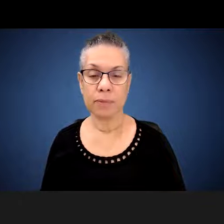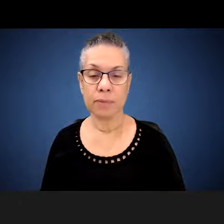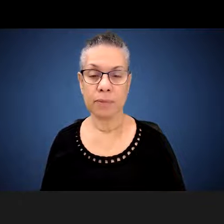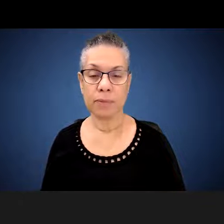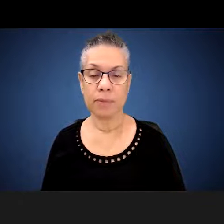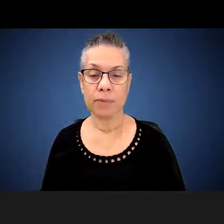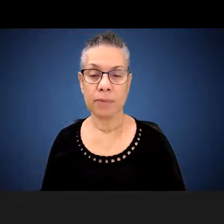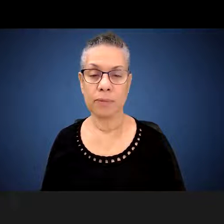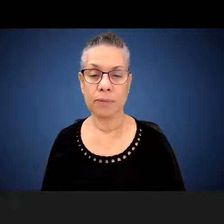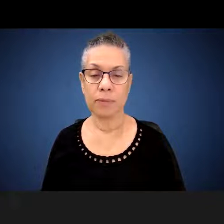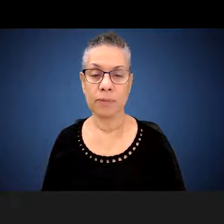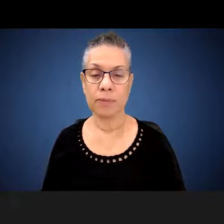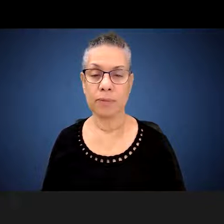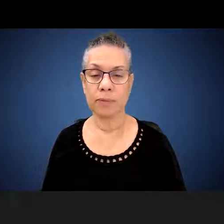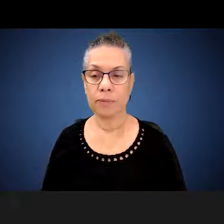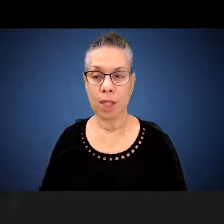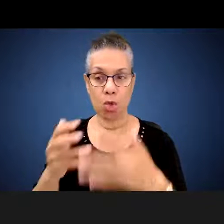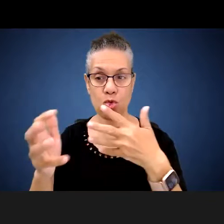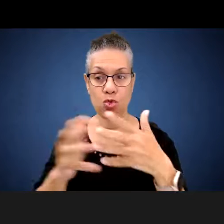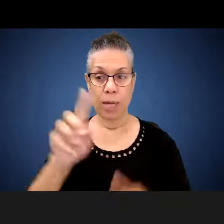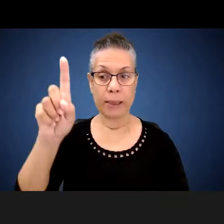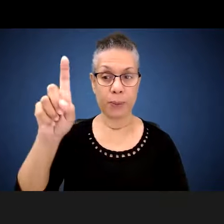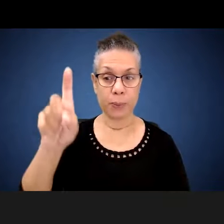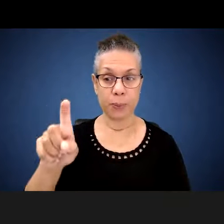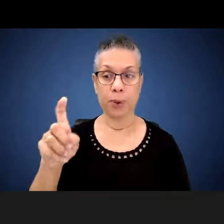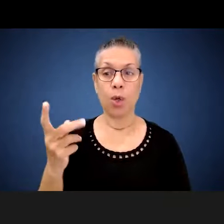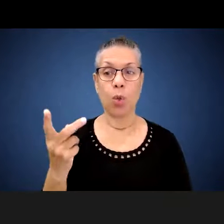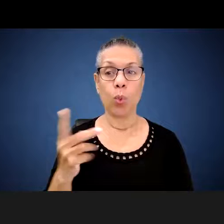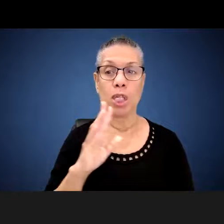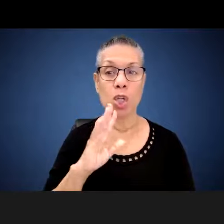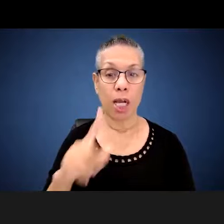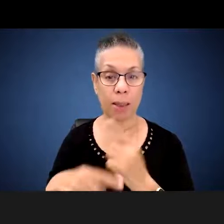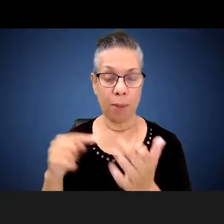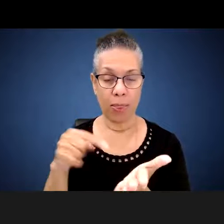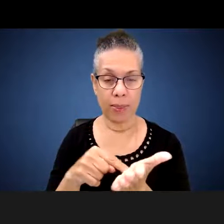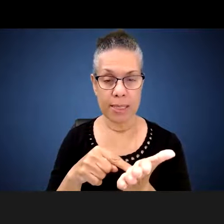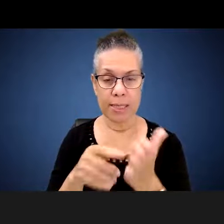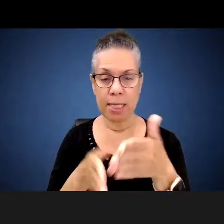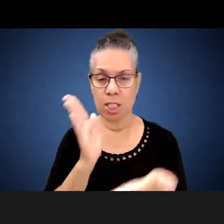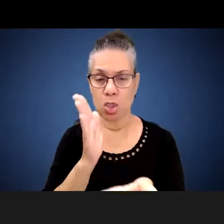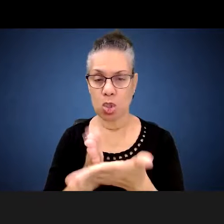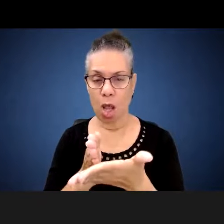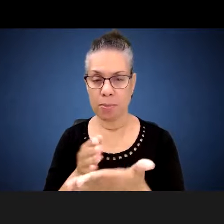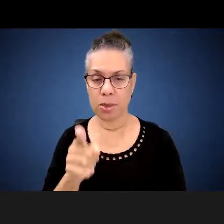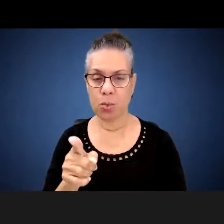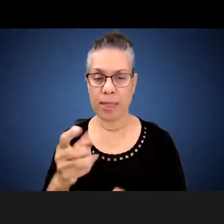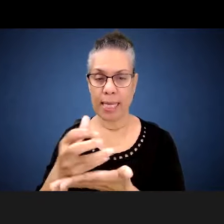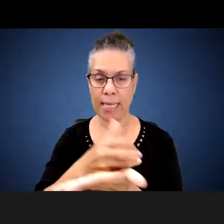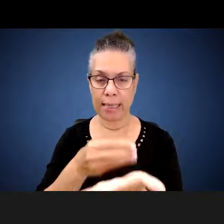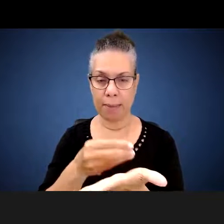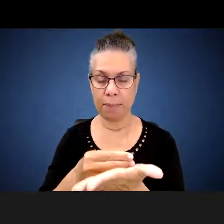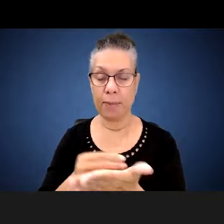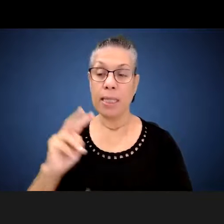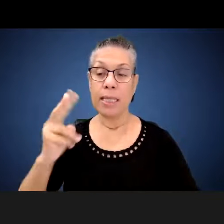here is the definition that we're all talking about. And it ends here. The second portion of